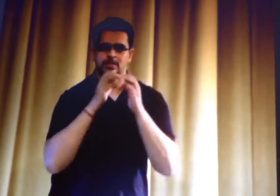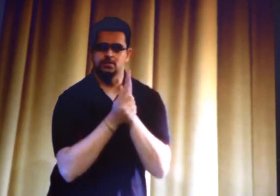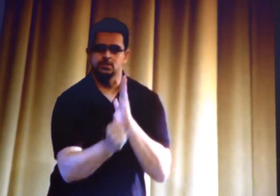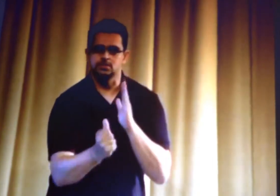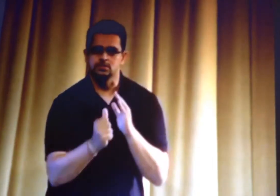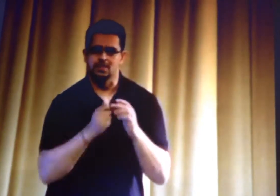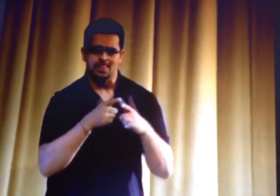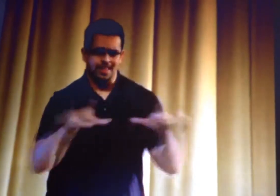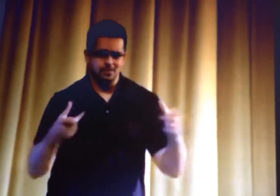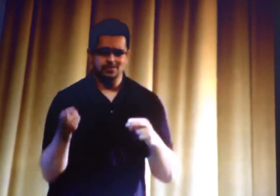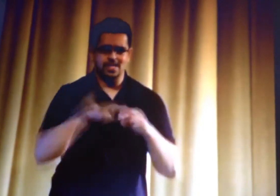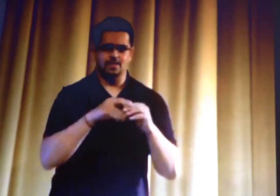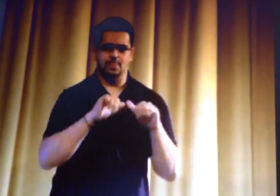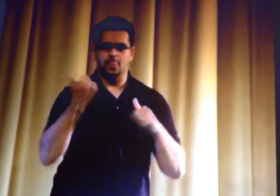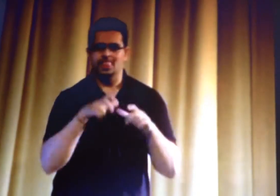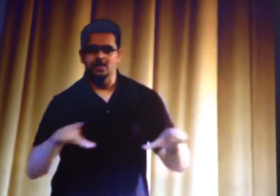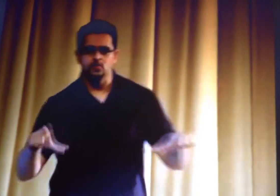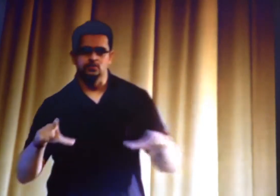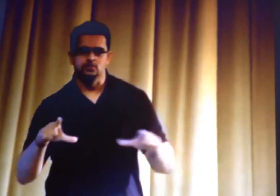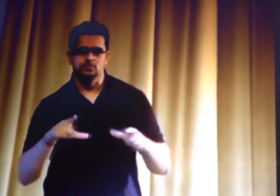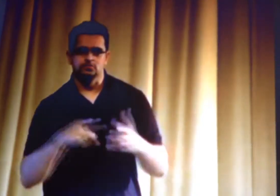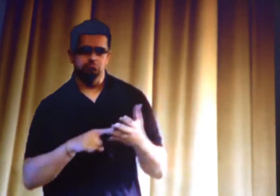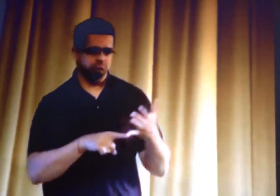Their communication would improve, their language abilities would get better.